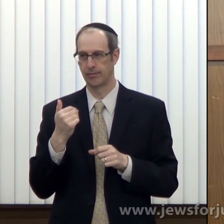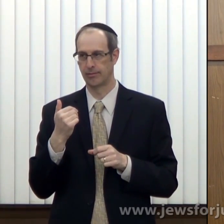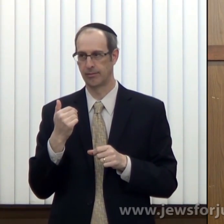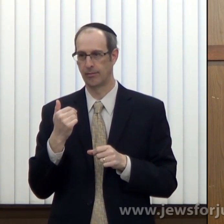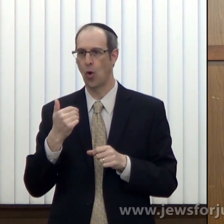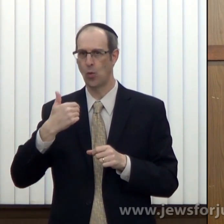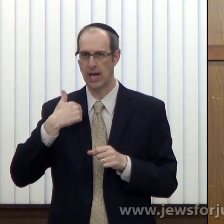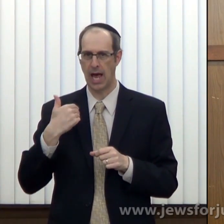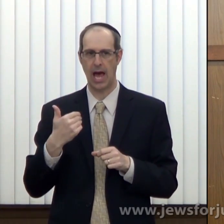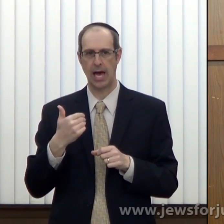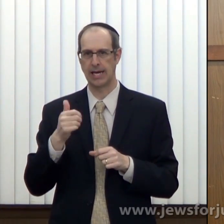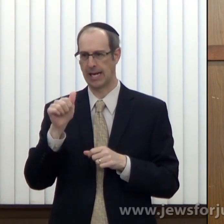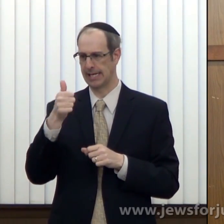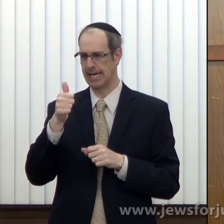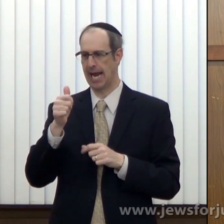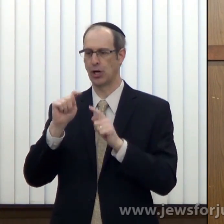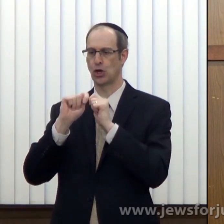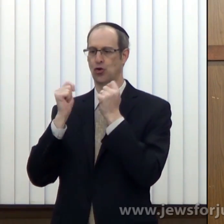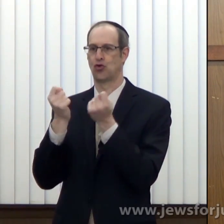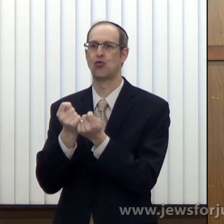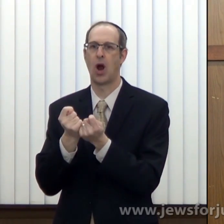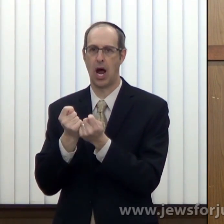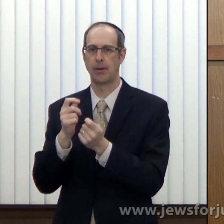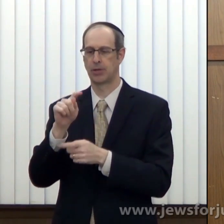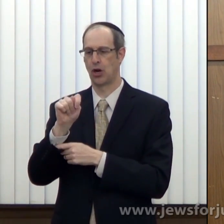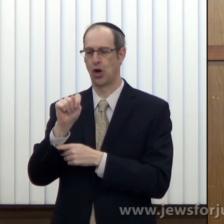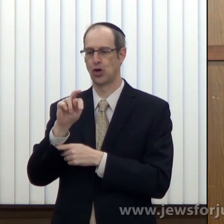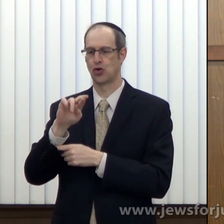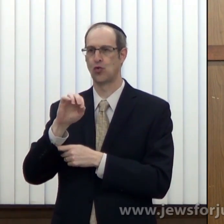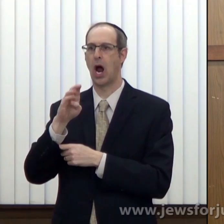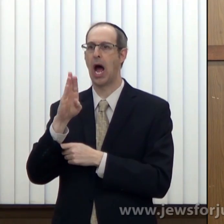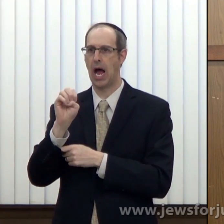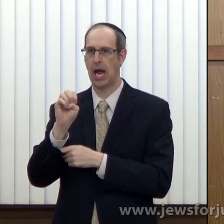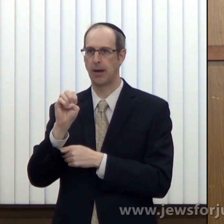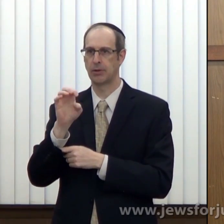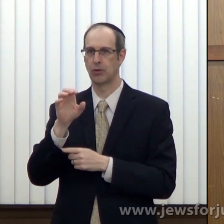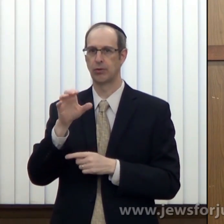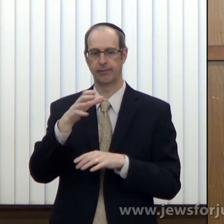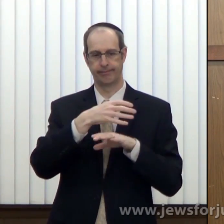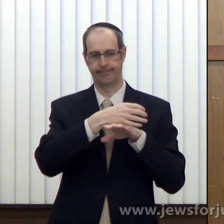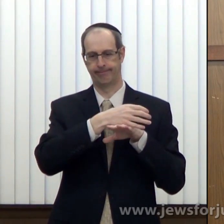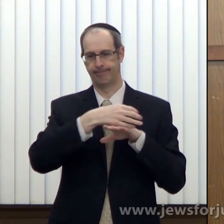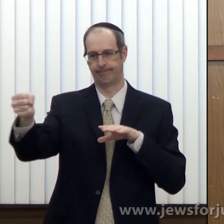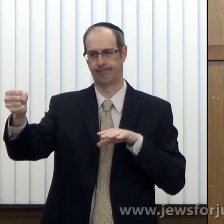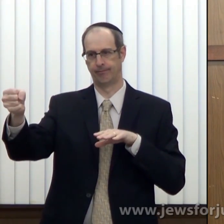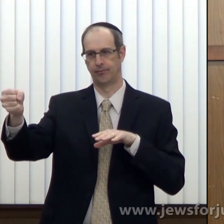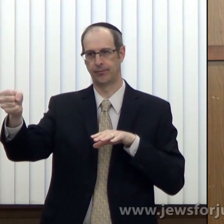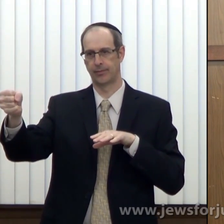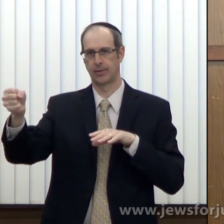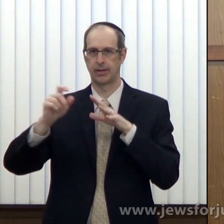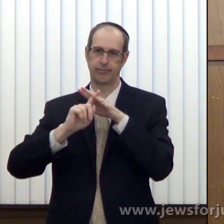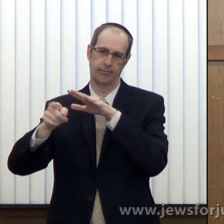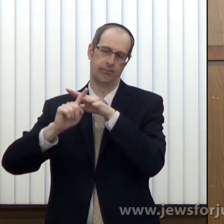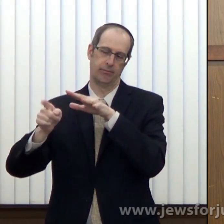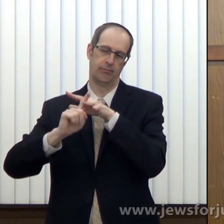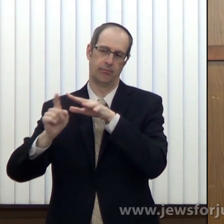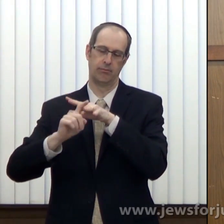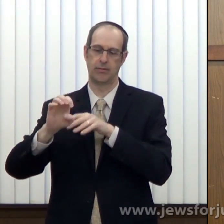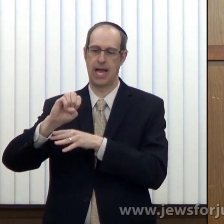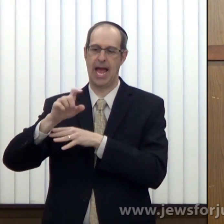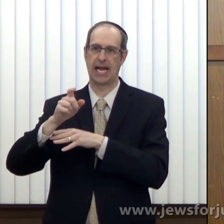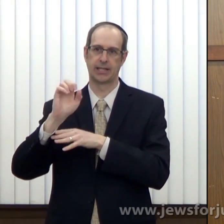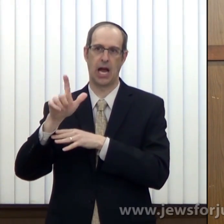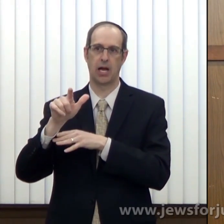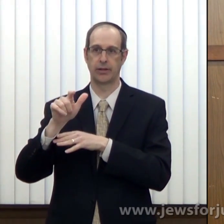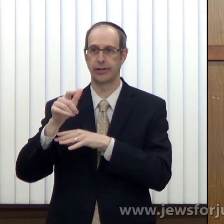we had 10 of our tribes were taken into exile and basically